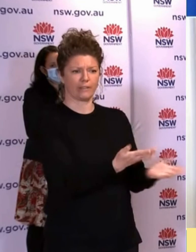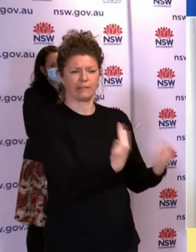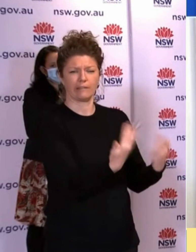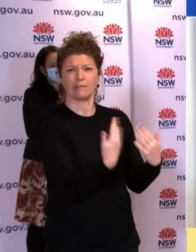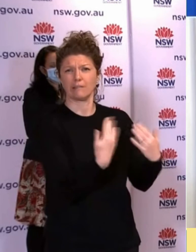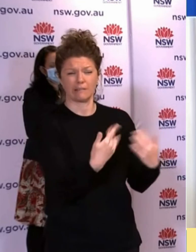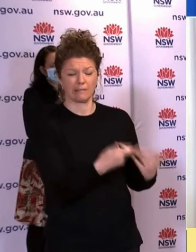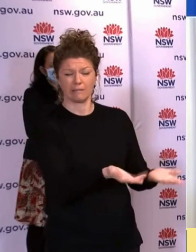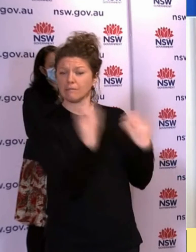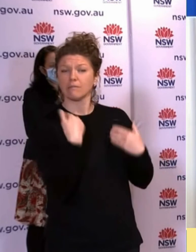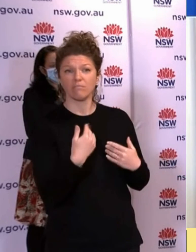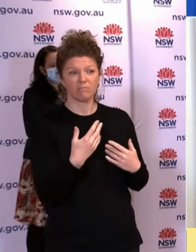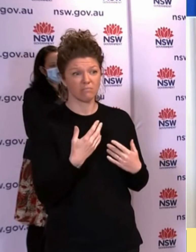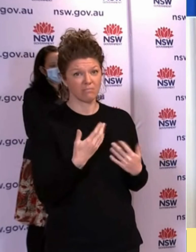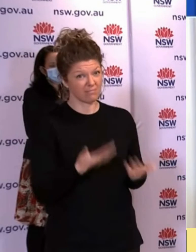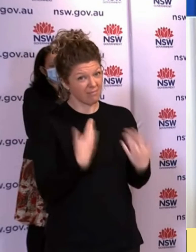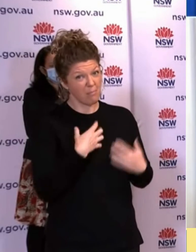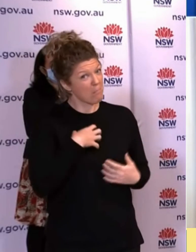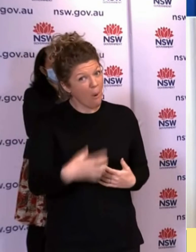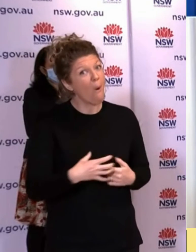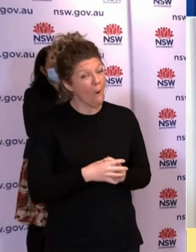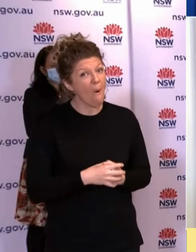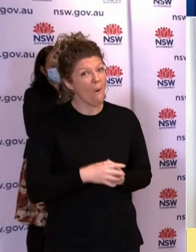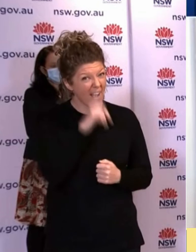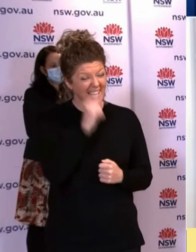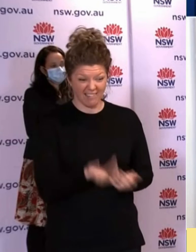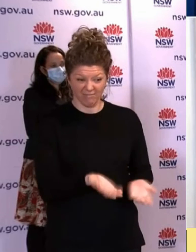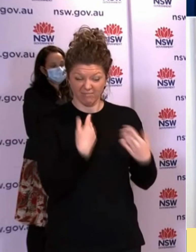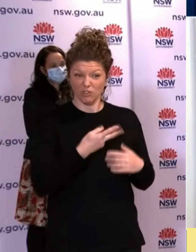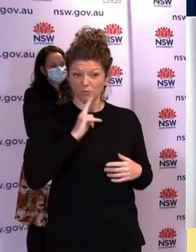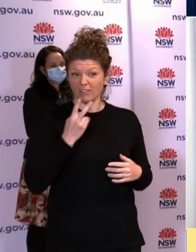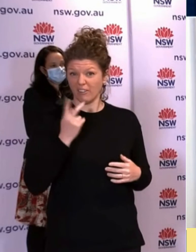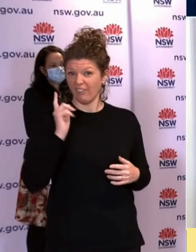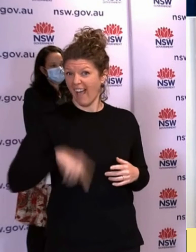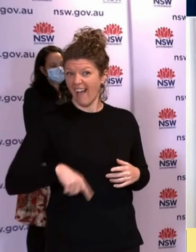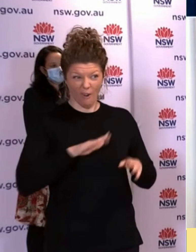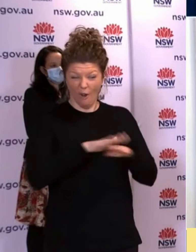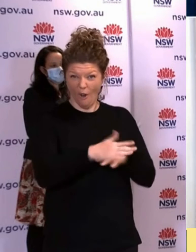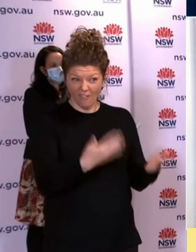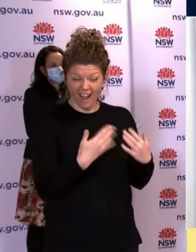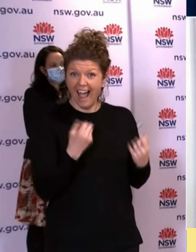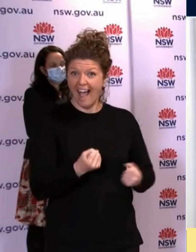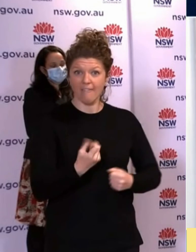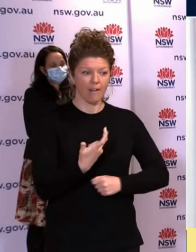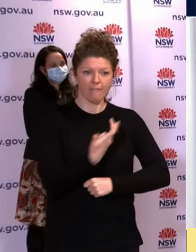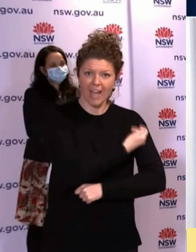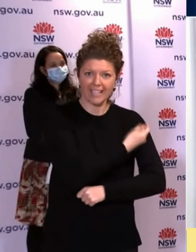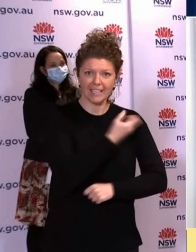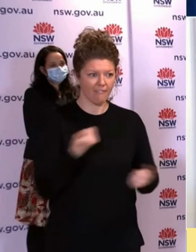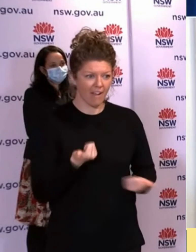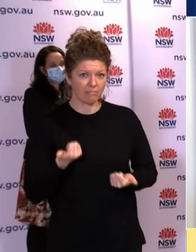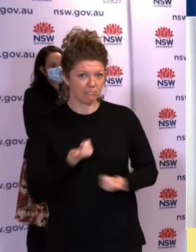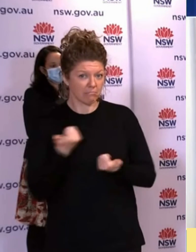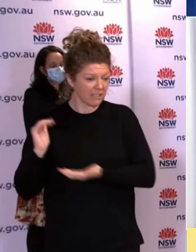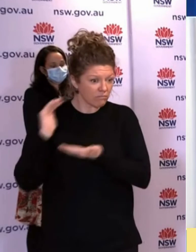said, we've got capacity to do a lot more. We want to do a lot more. The vaccine is there, our staff are there, the hubs are there, so